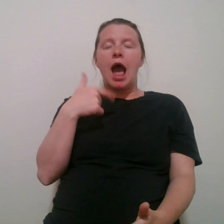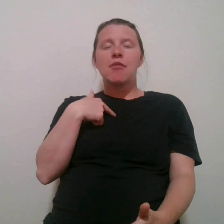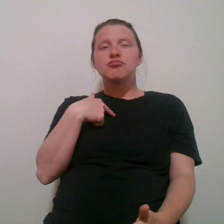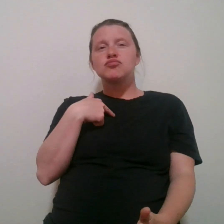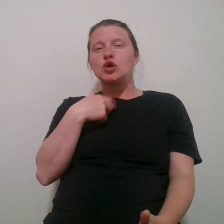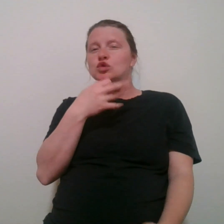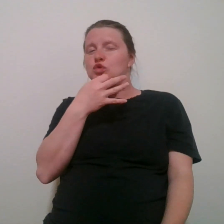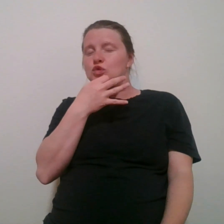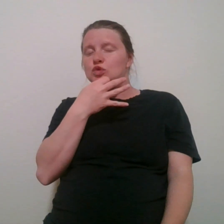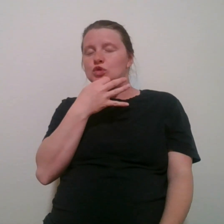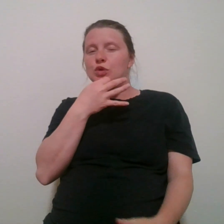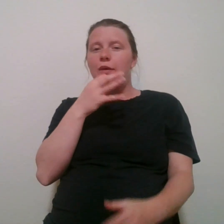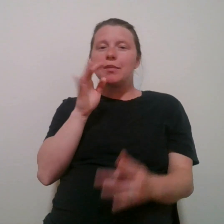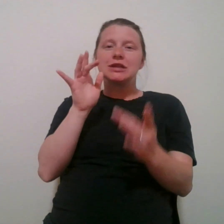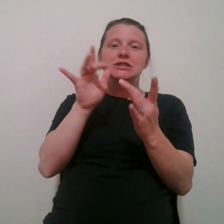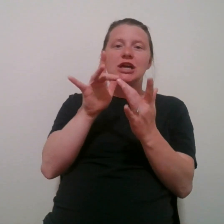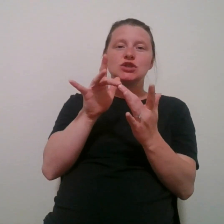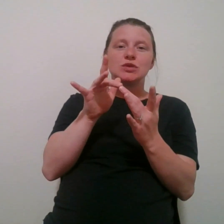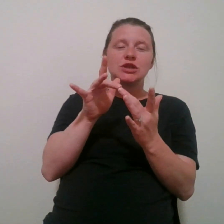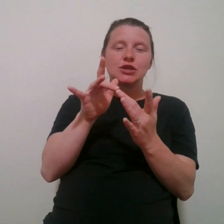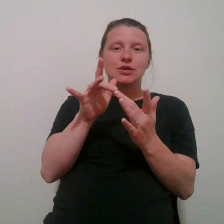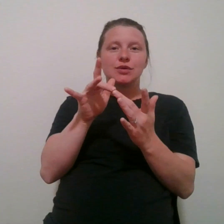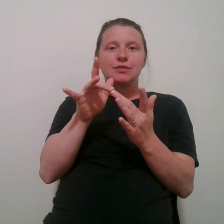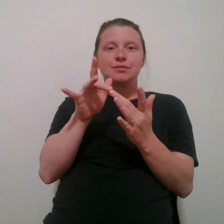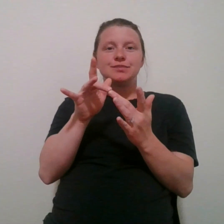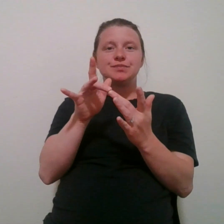days. Will you be in the area so I can contact you?